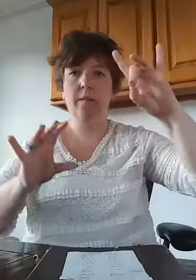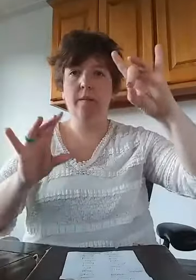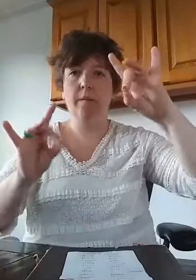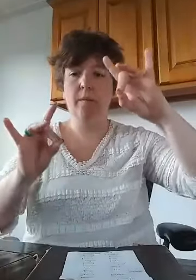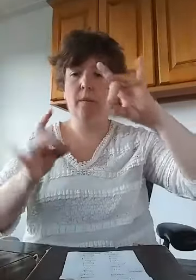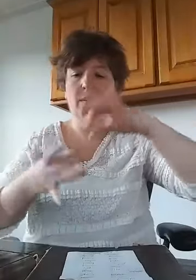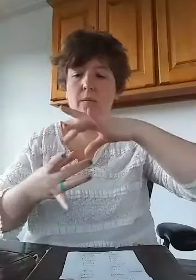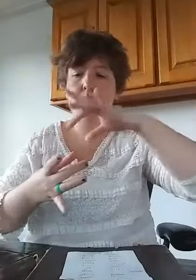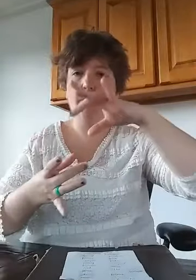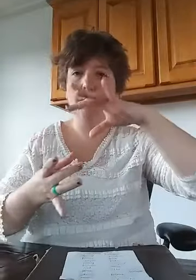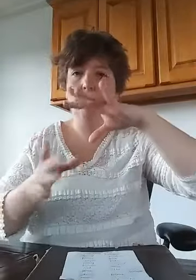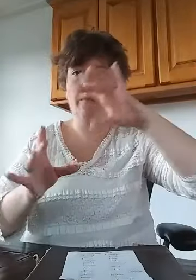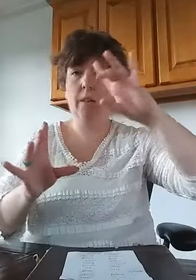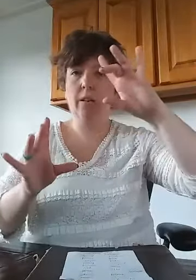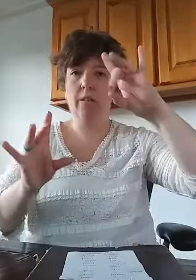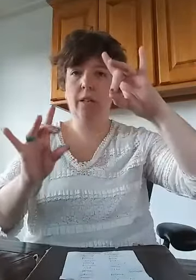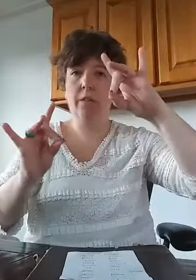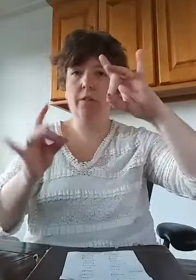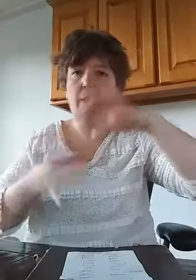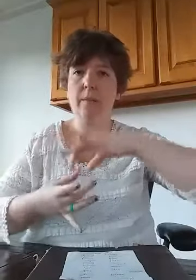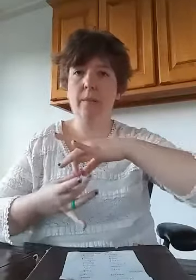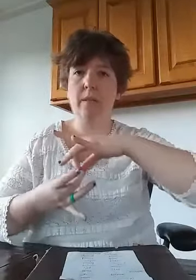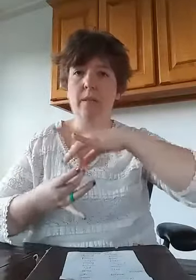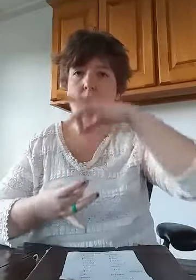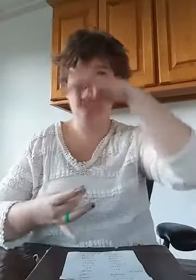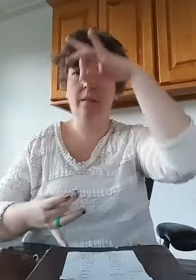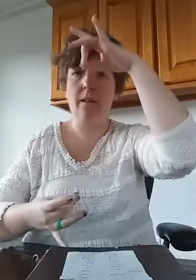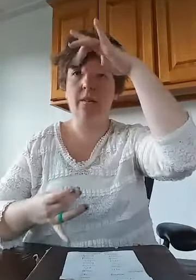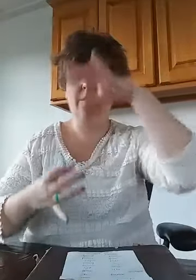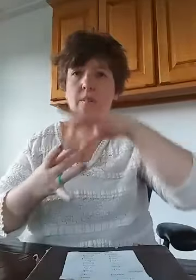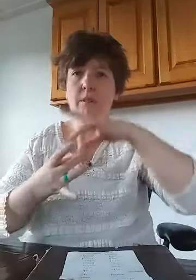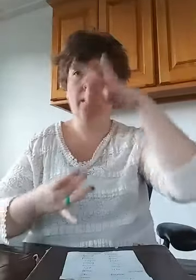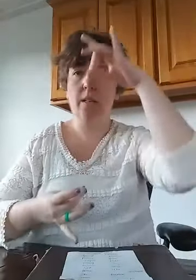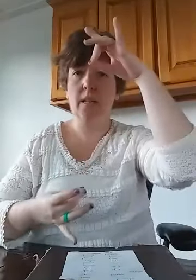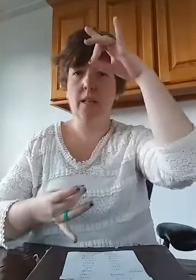Your middle fingers and your thumbs touch and come up.